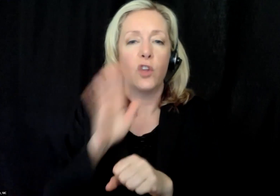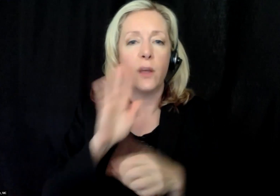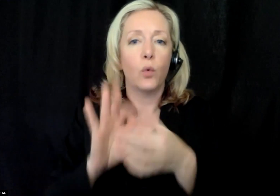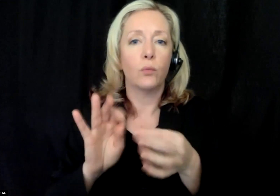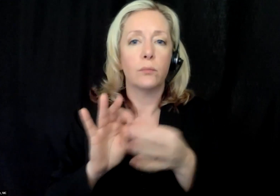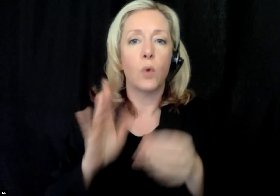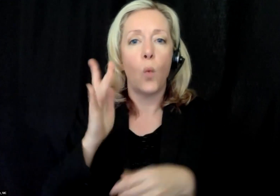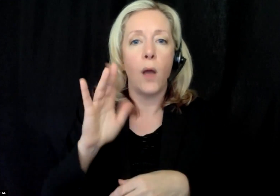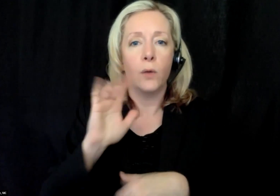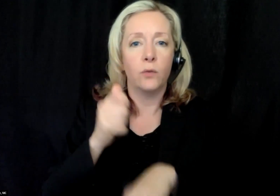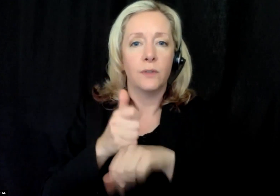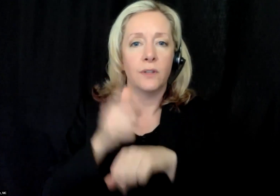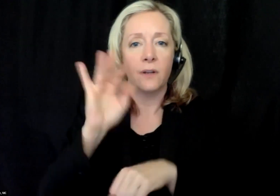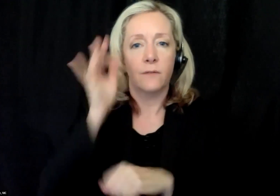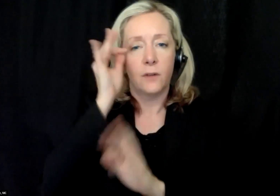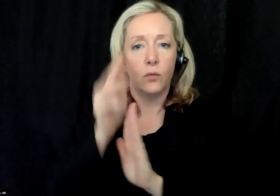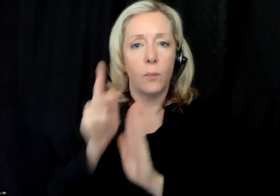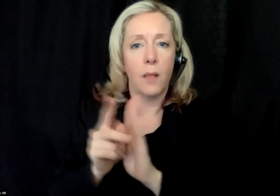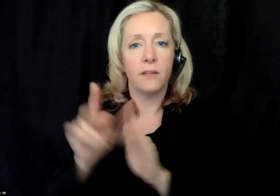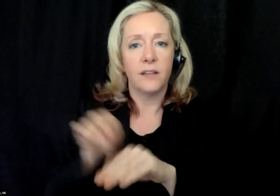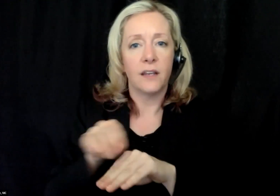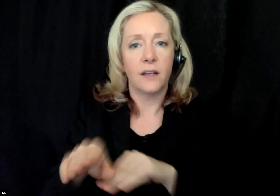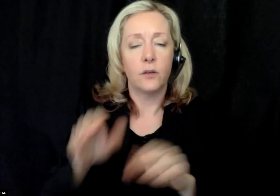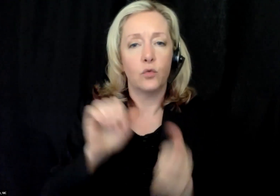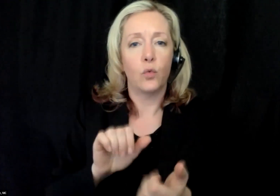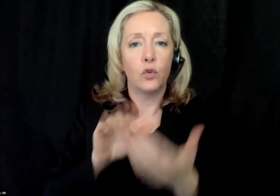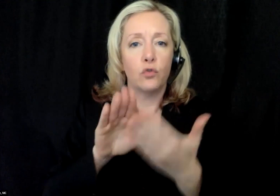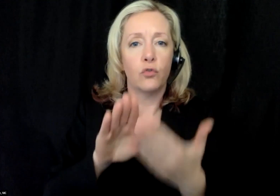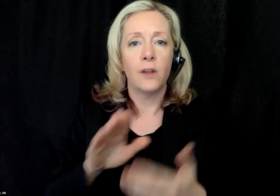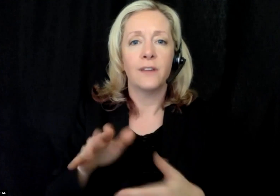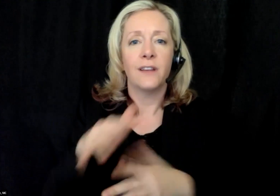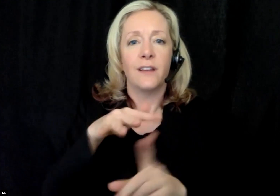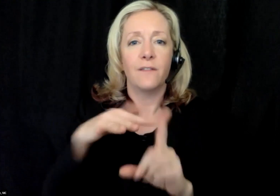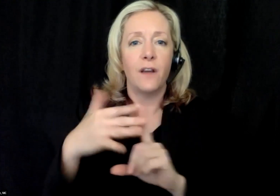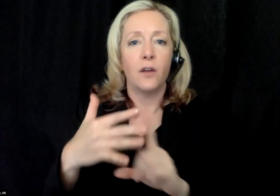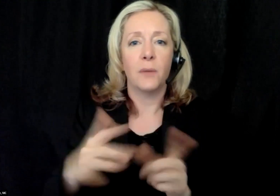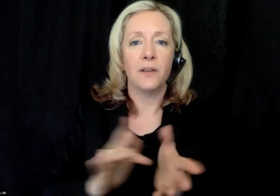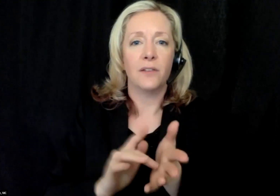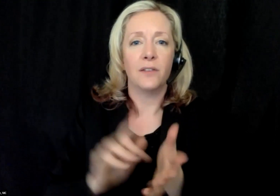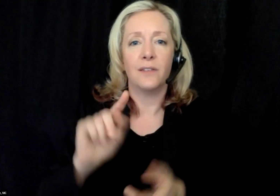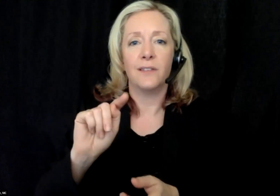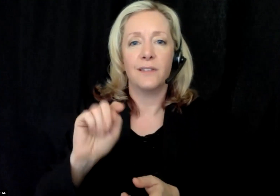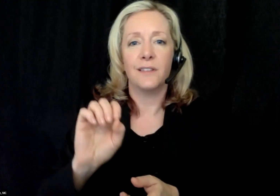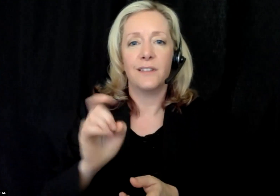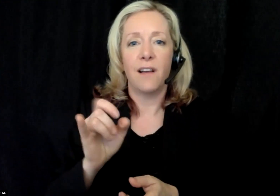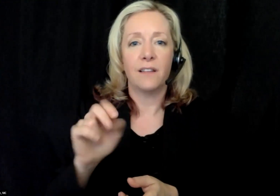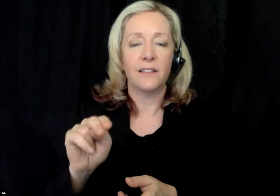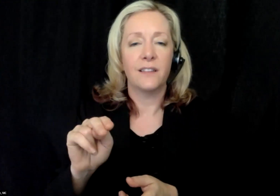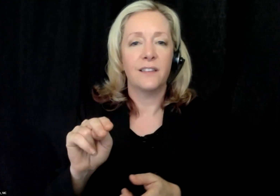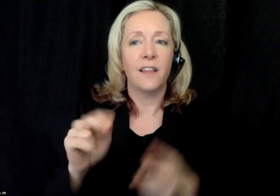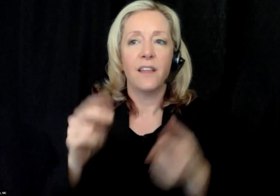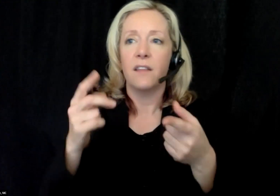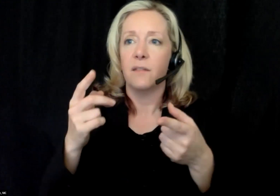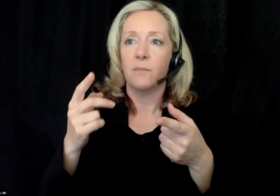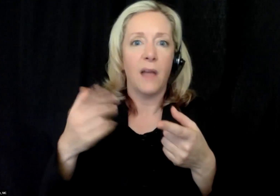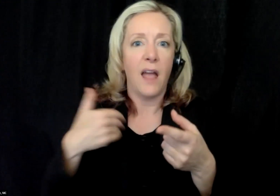for federal policy and guidance to address environmental toxins existing in healthcare facilities and in housing. As I